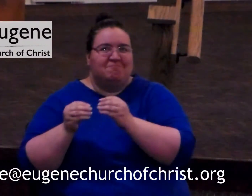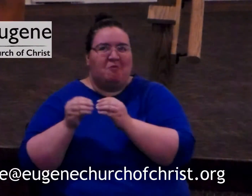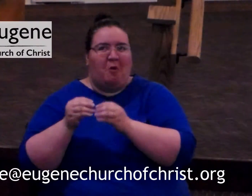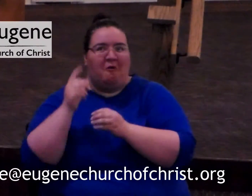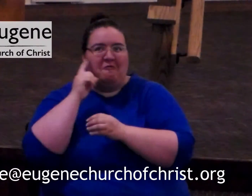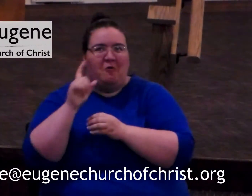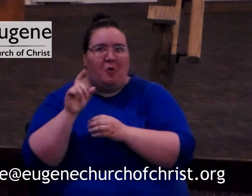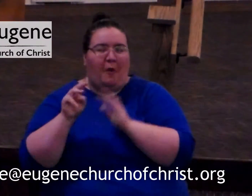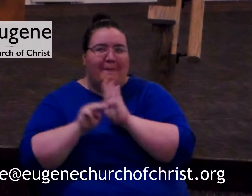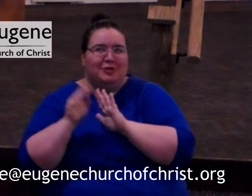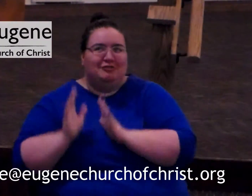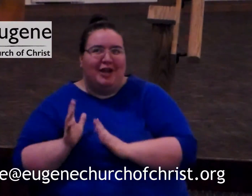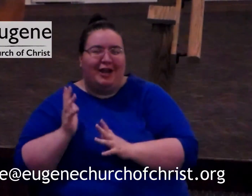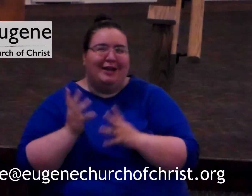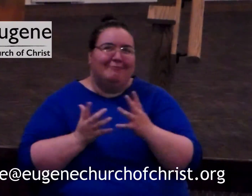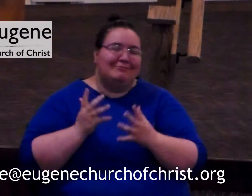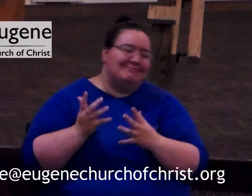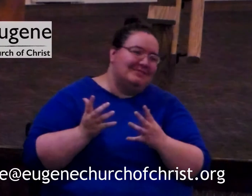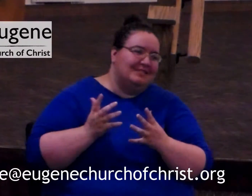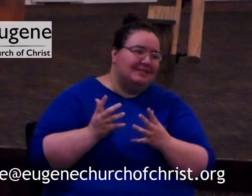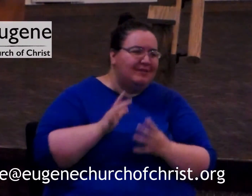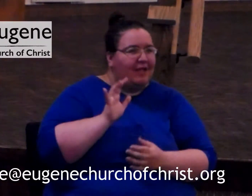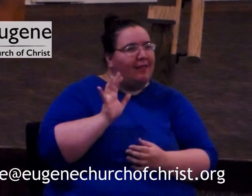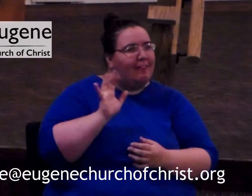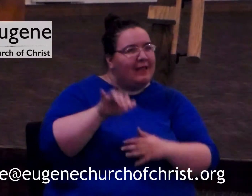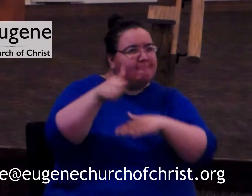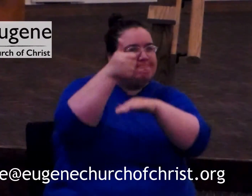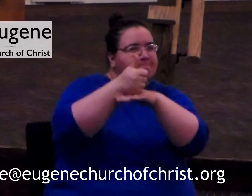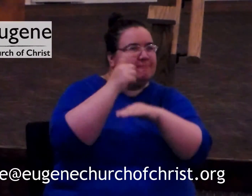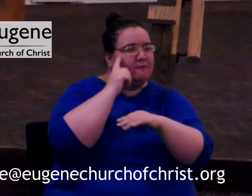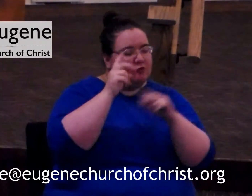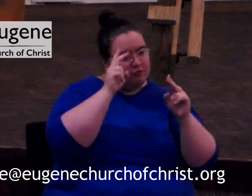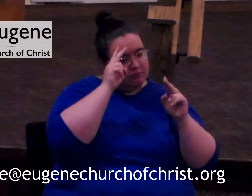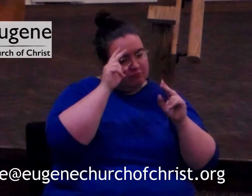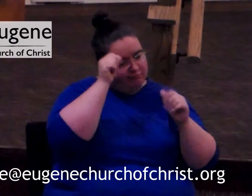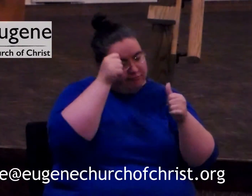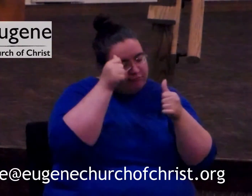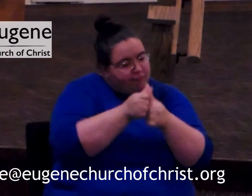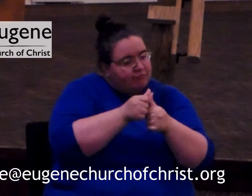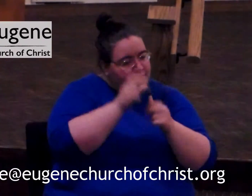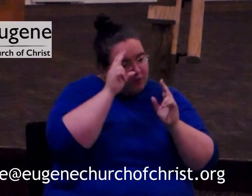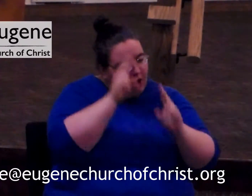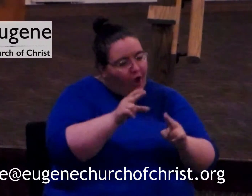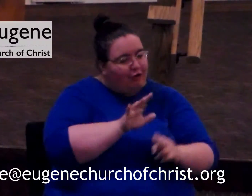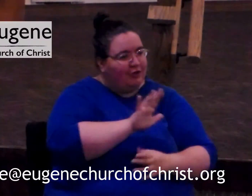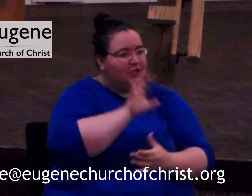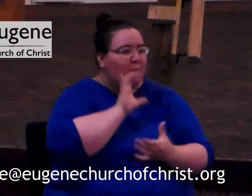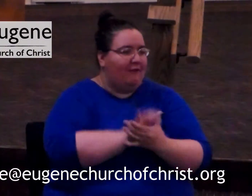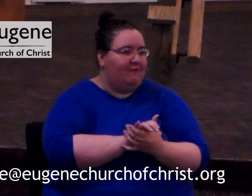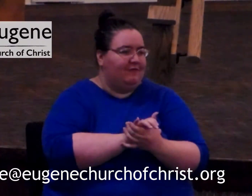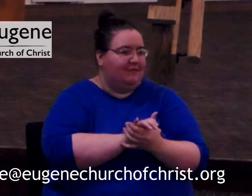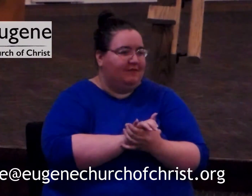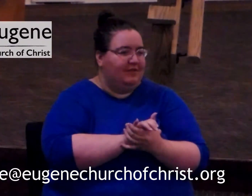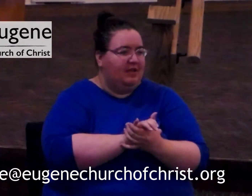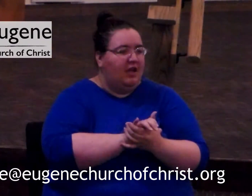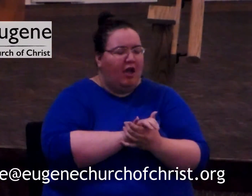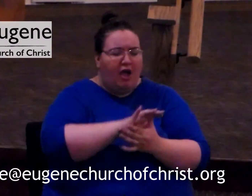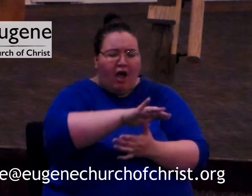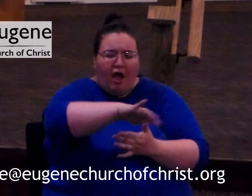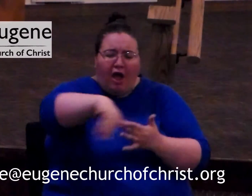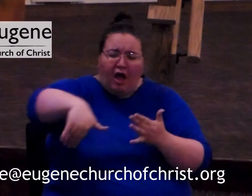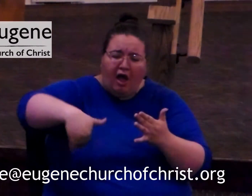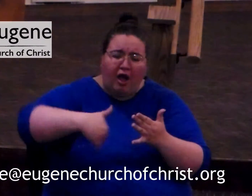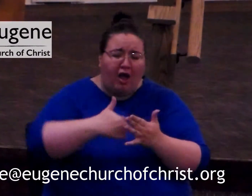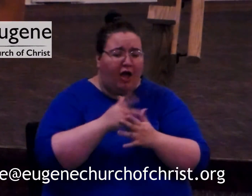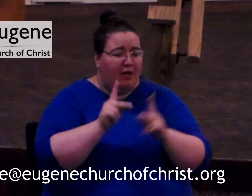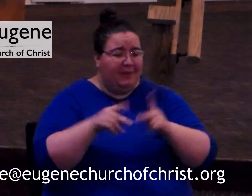that was his memorial to his wife. And if you took the time to get to know people at that church, everybody knew it, and